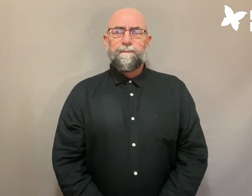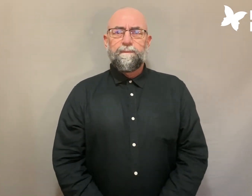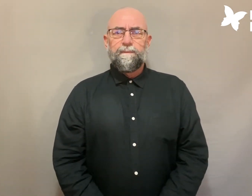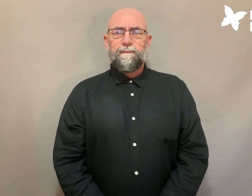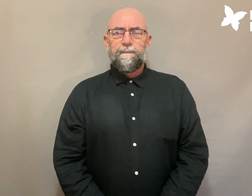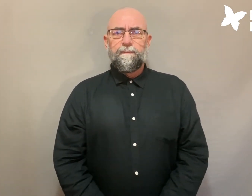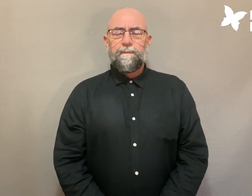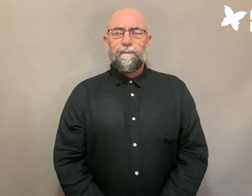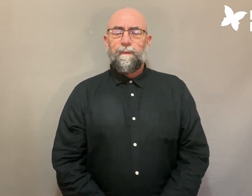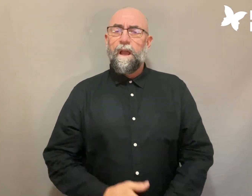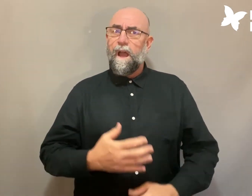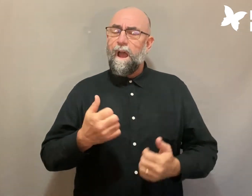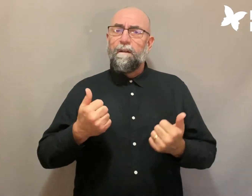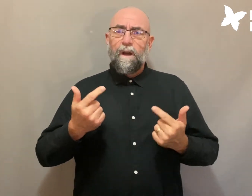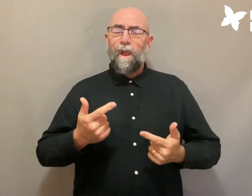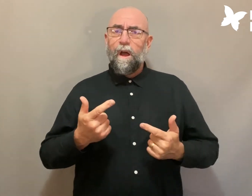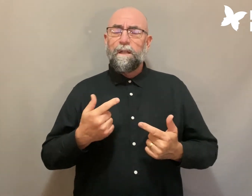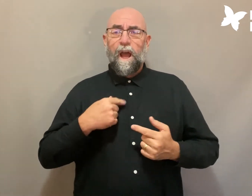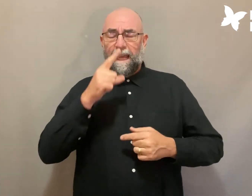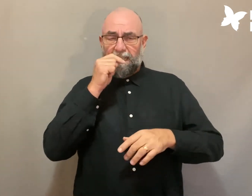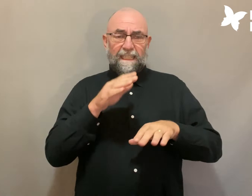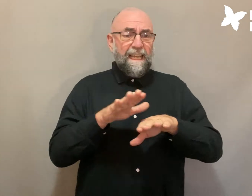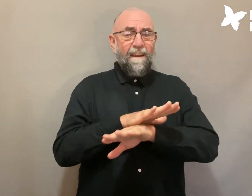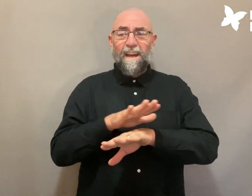There's a lot of things you can cover up. Something like that you can't.